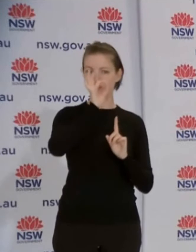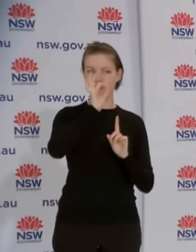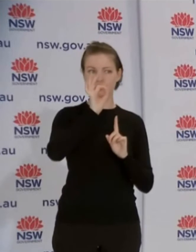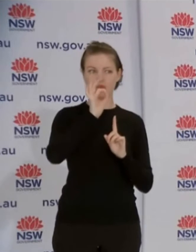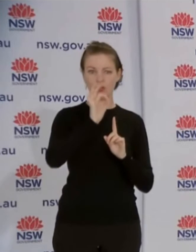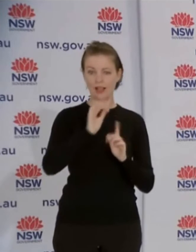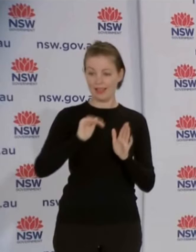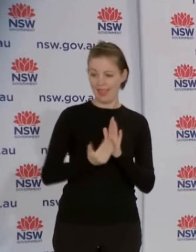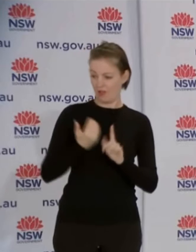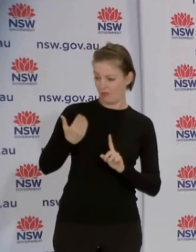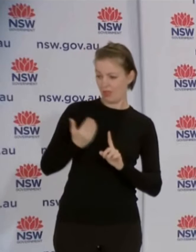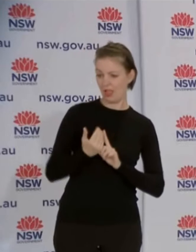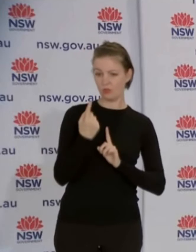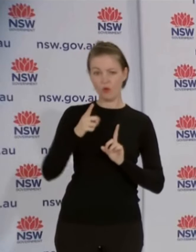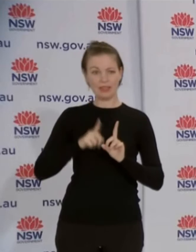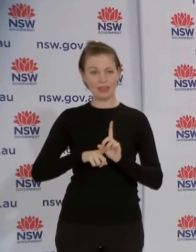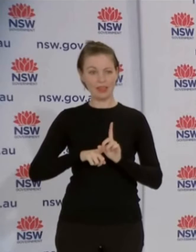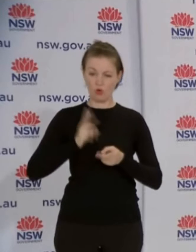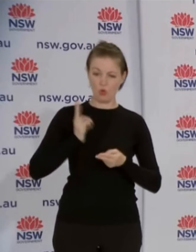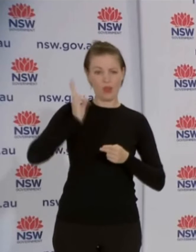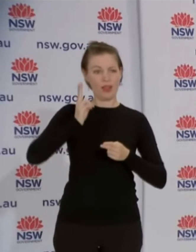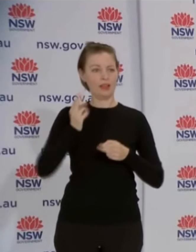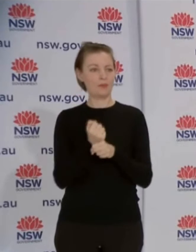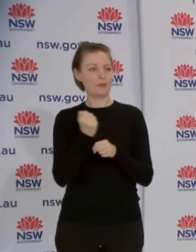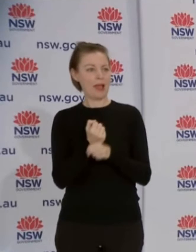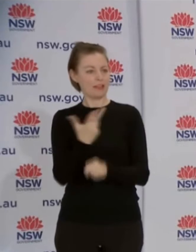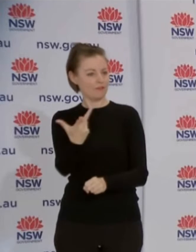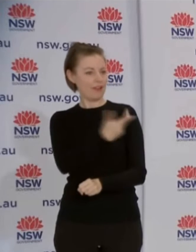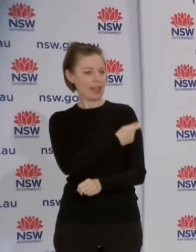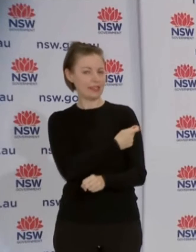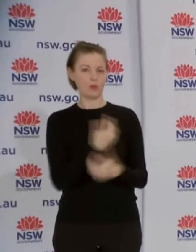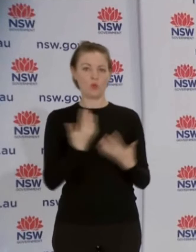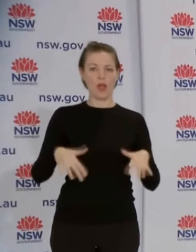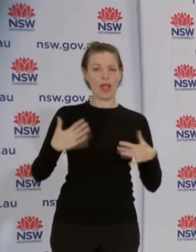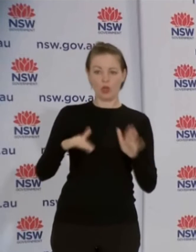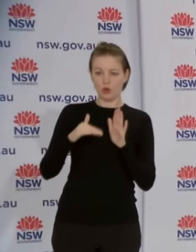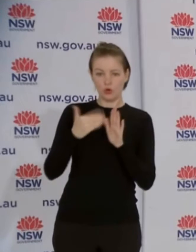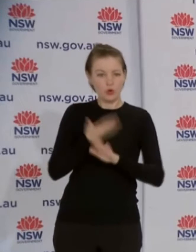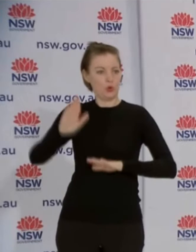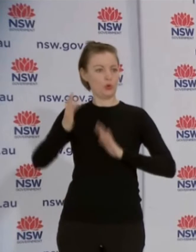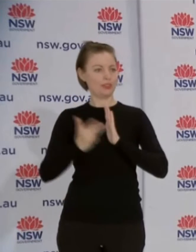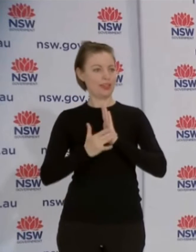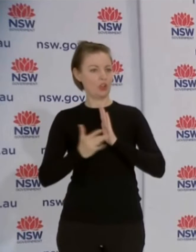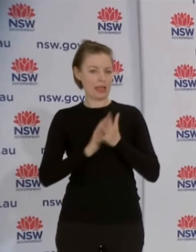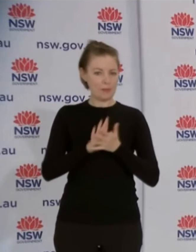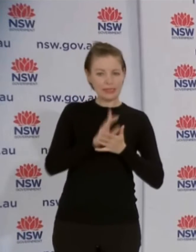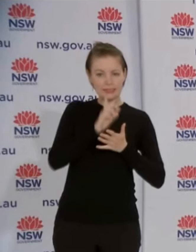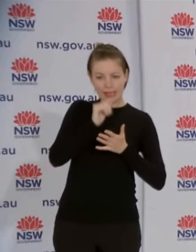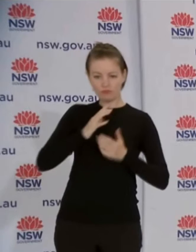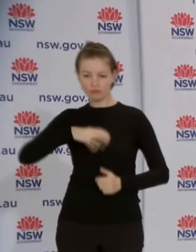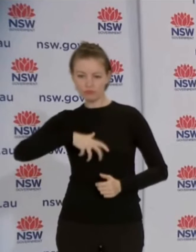made them before, and so some of the mRNA technology gives us hope that we'll be able to rapidly accommodate to any